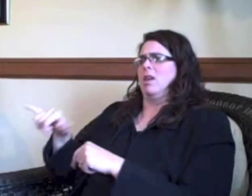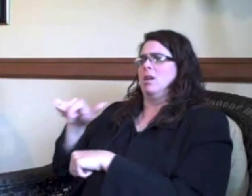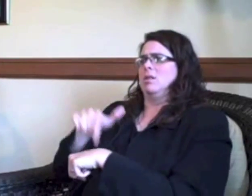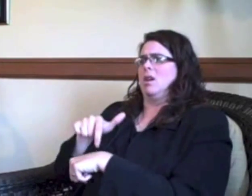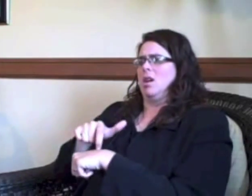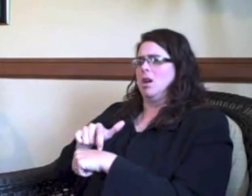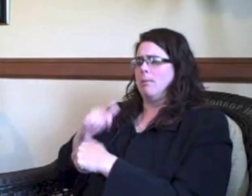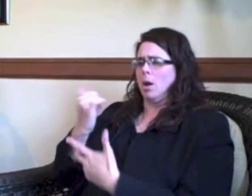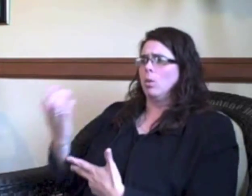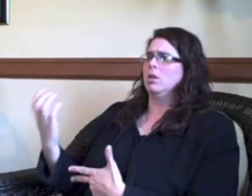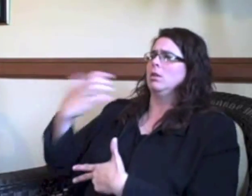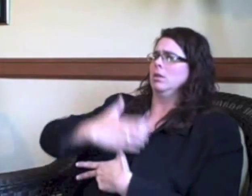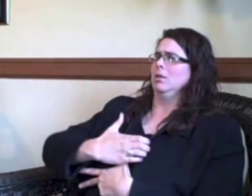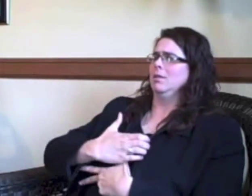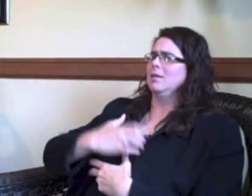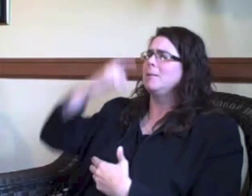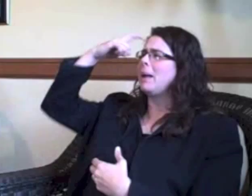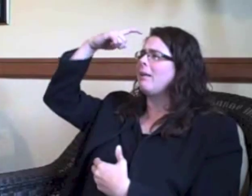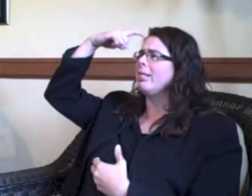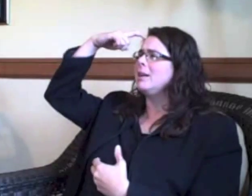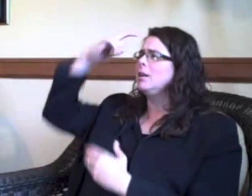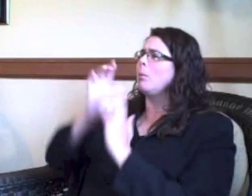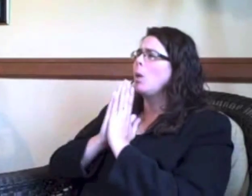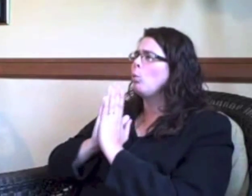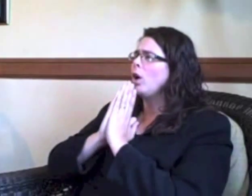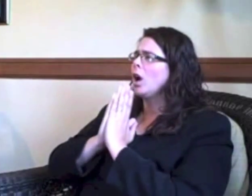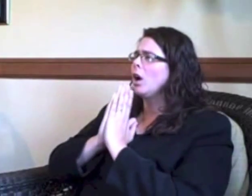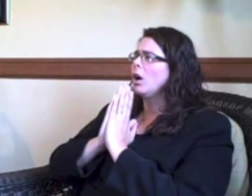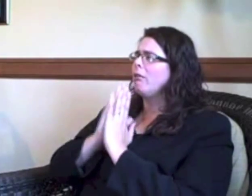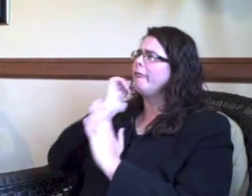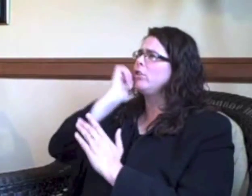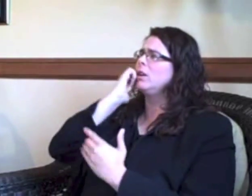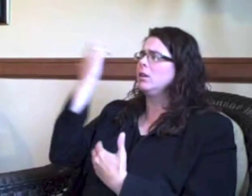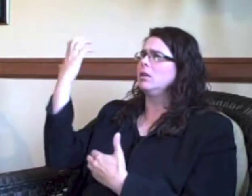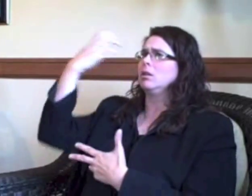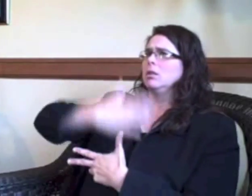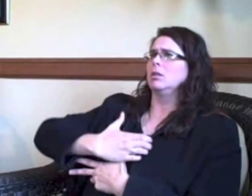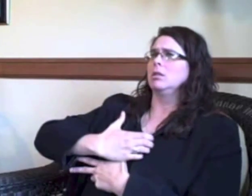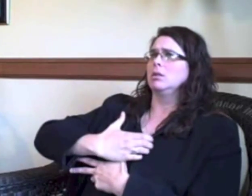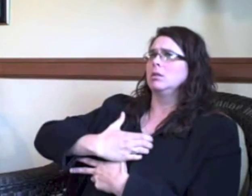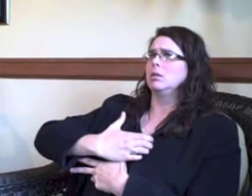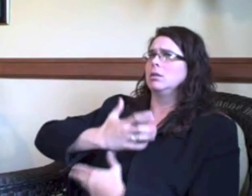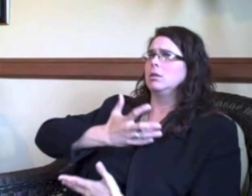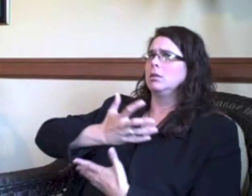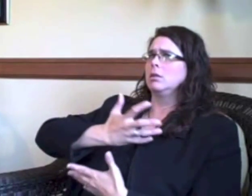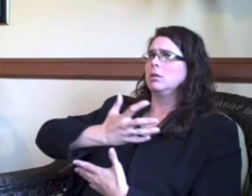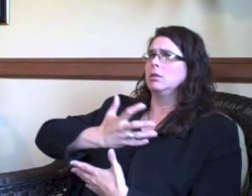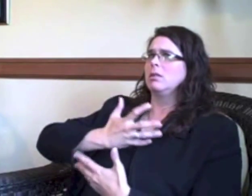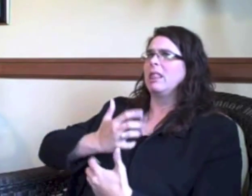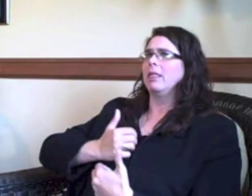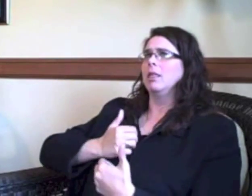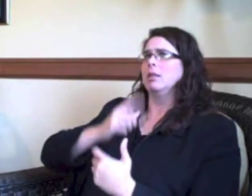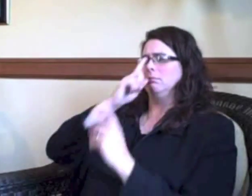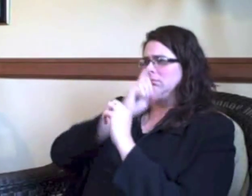or becoming part of a religious order, or a consecrated virgin. And I'd always prayed and thought